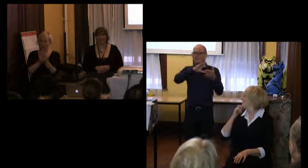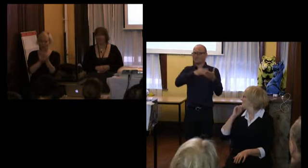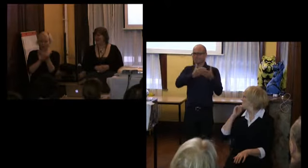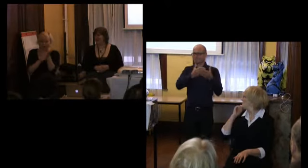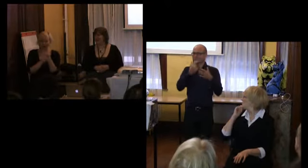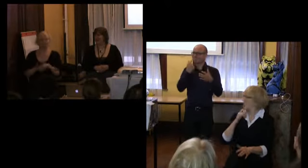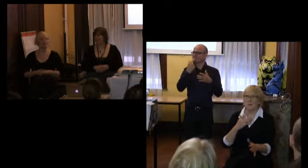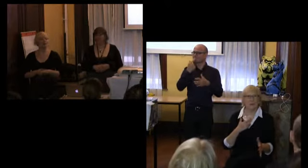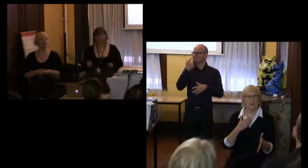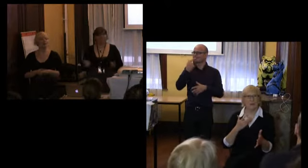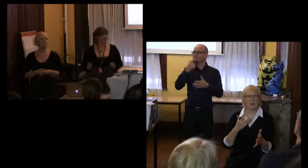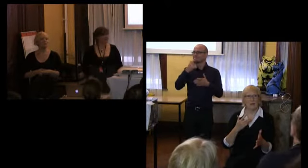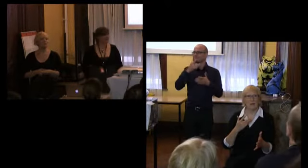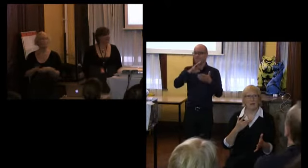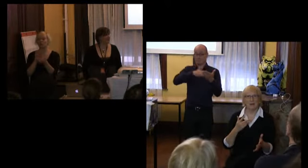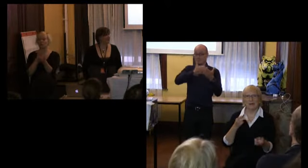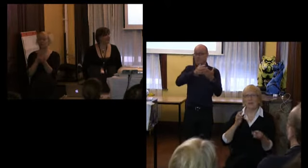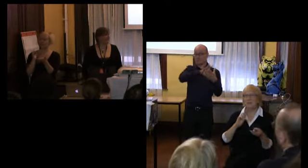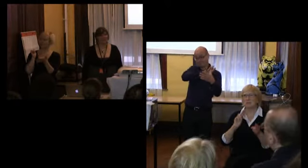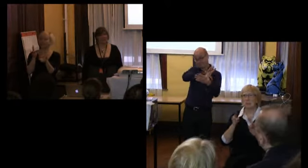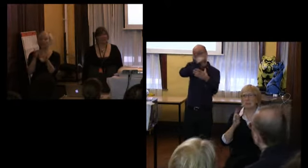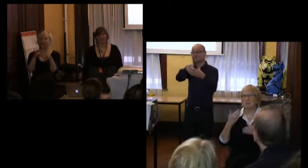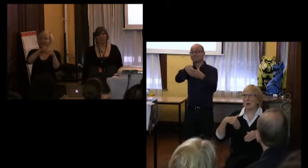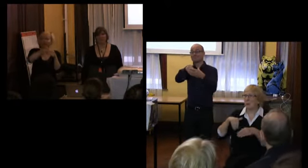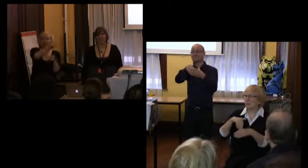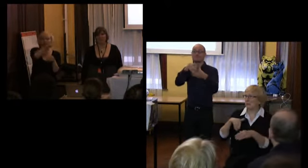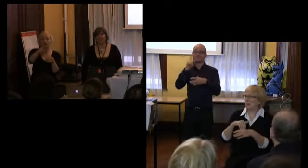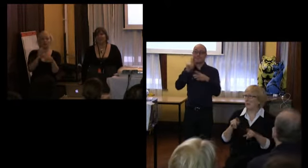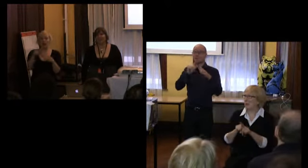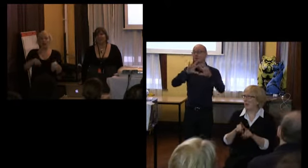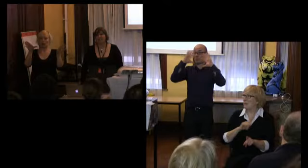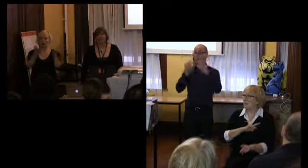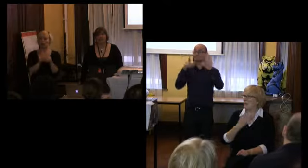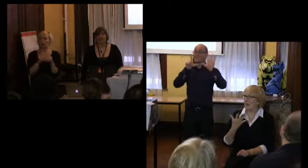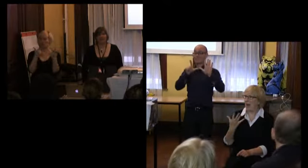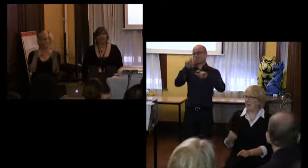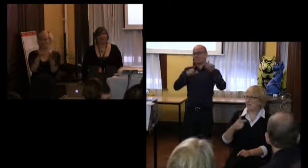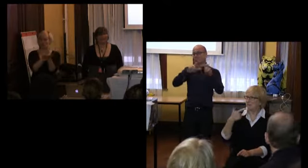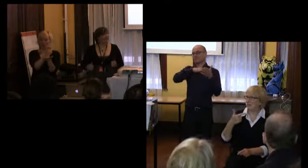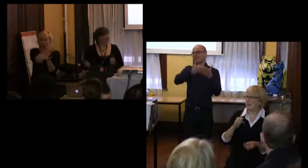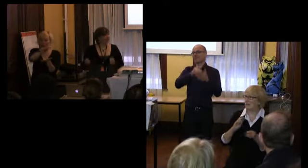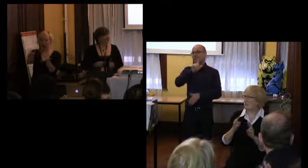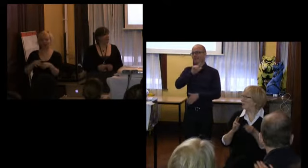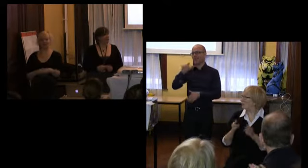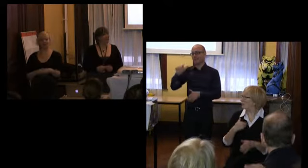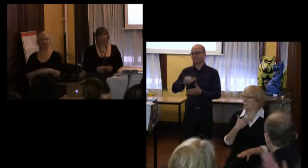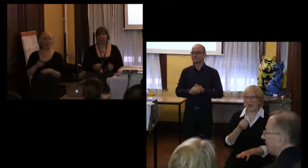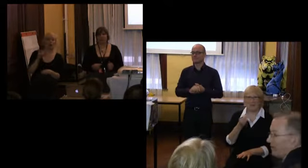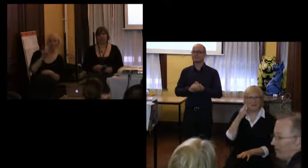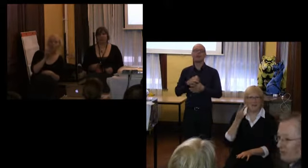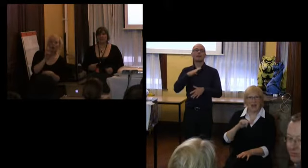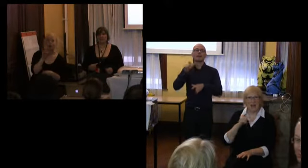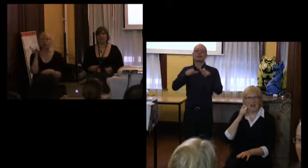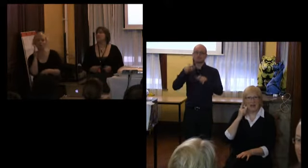are participants as well, because there are 7 interpreters here. So there are deaf and hearing people